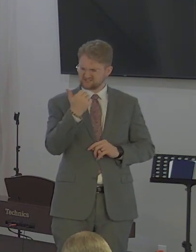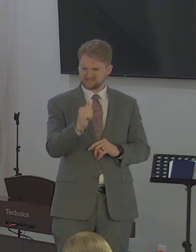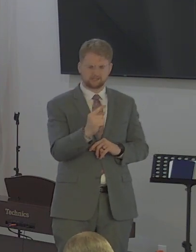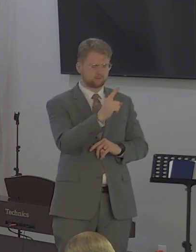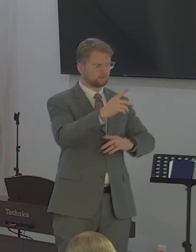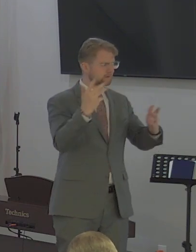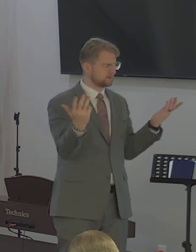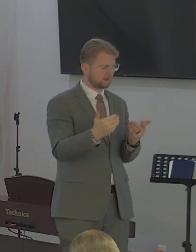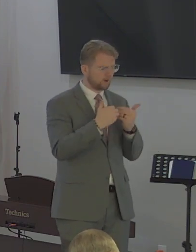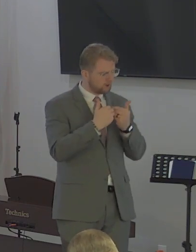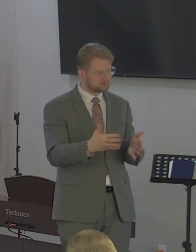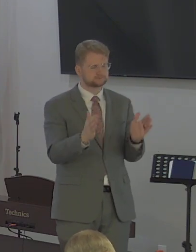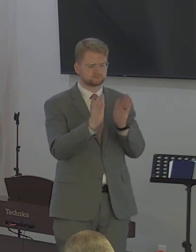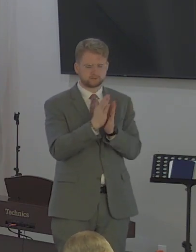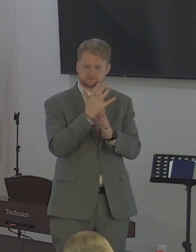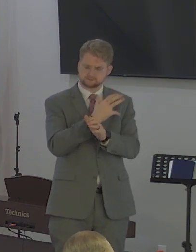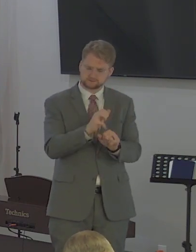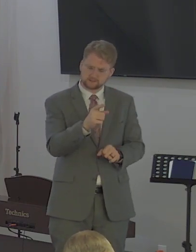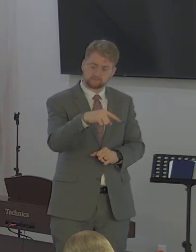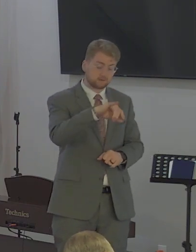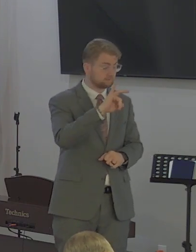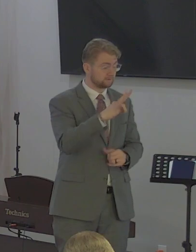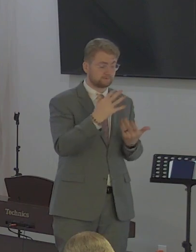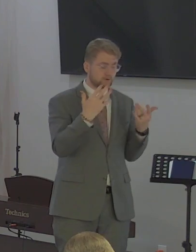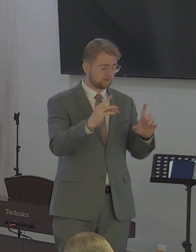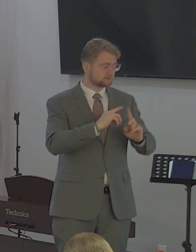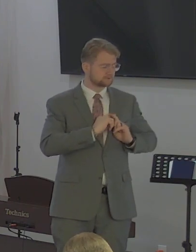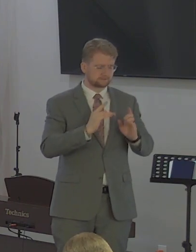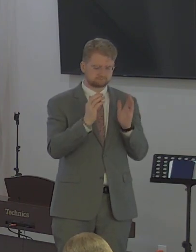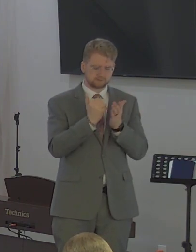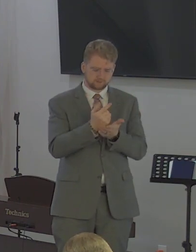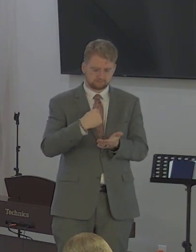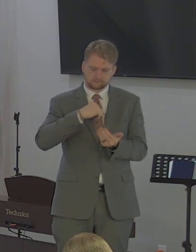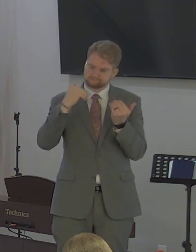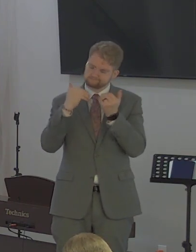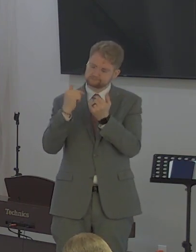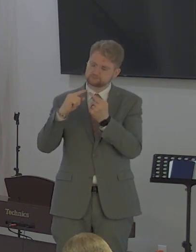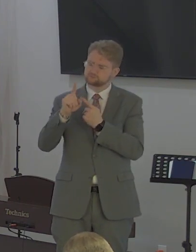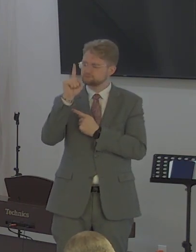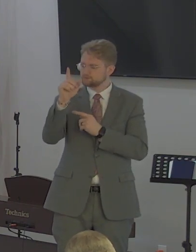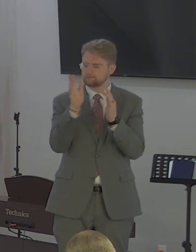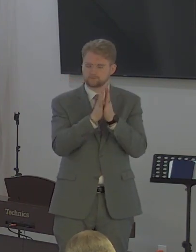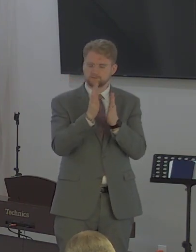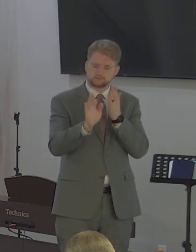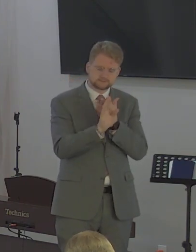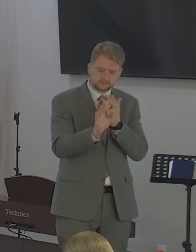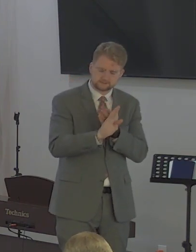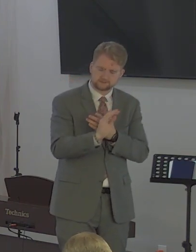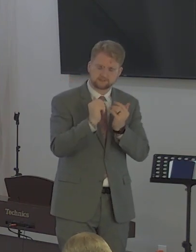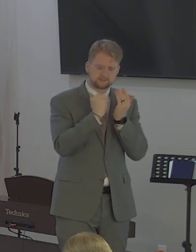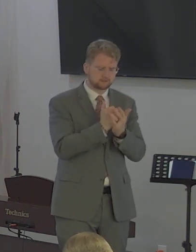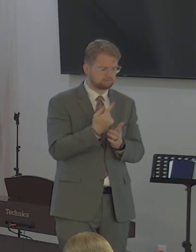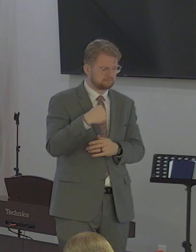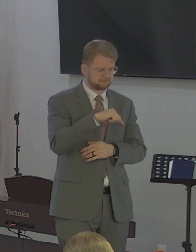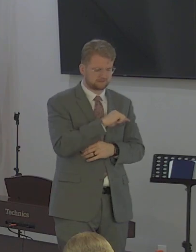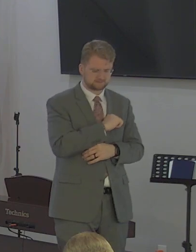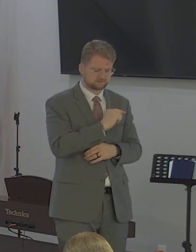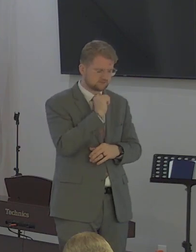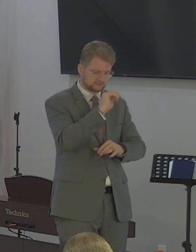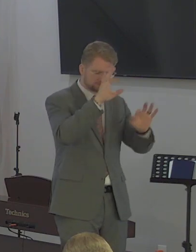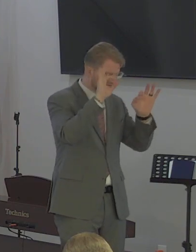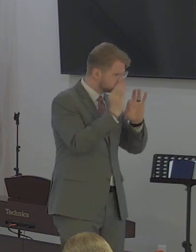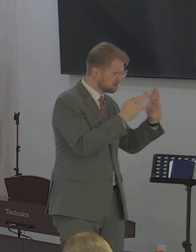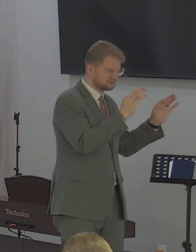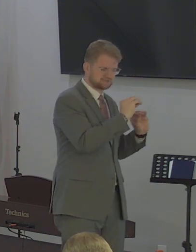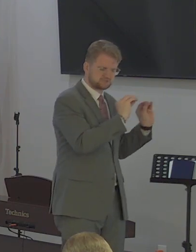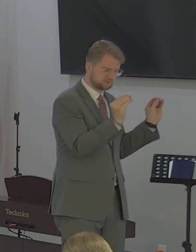I pray those of us that are, Lord, just draw us close to thee. We pray for your protection. We pray that you'd ward off any hindrance of anything, Lord. No principalities